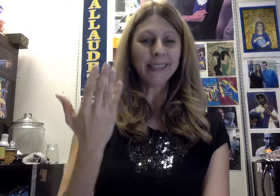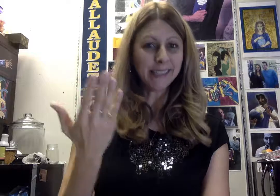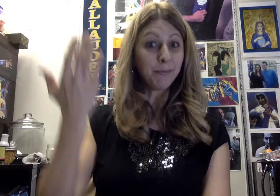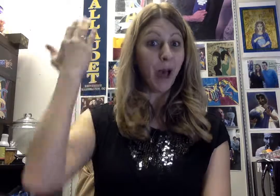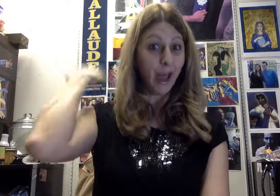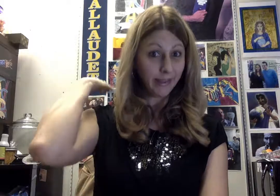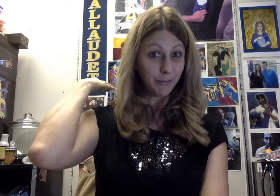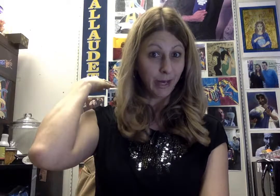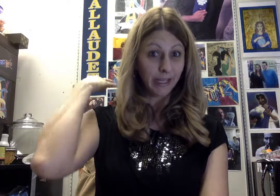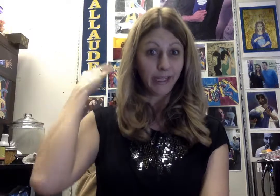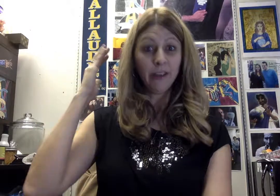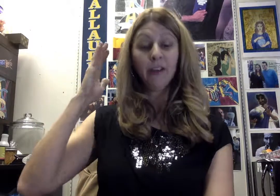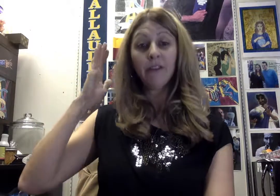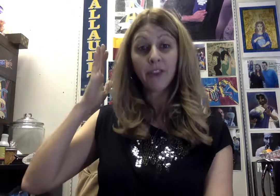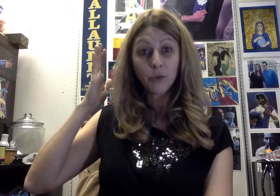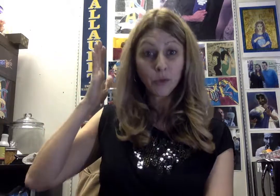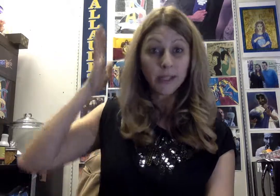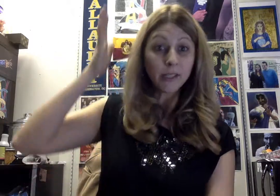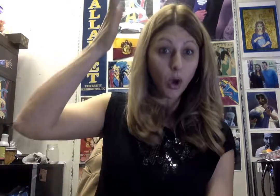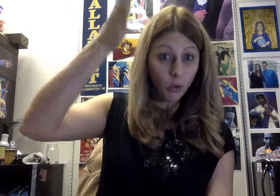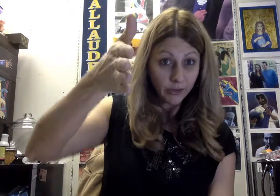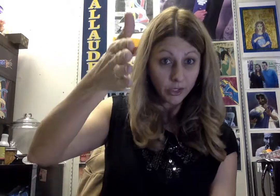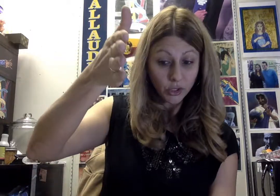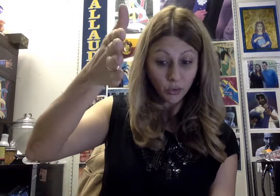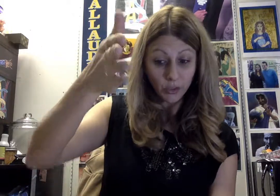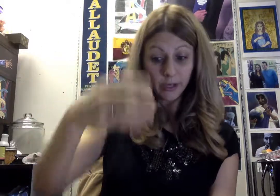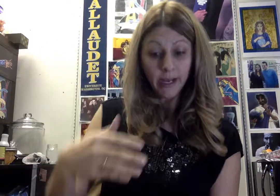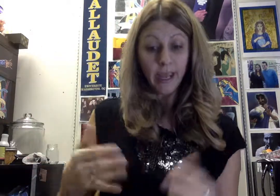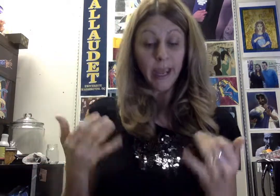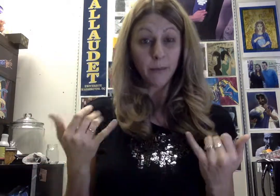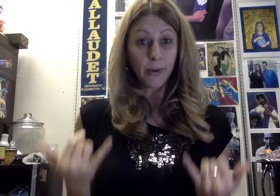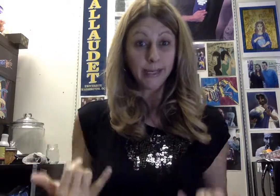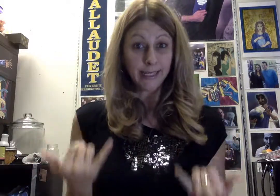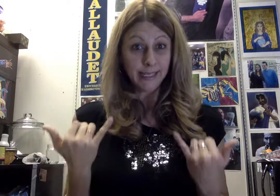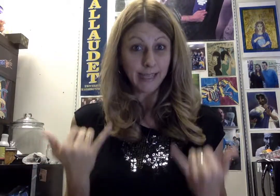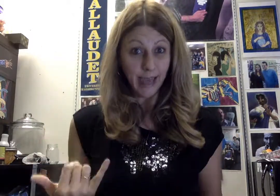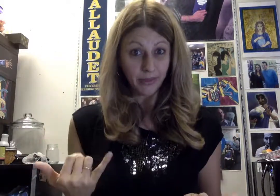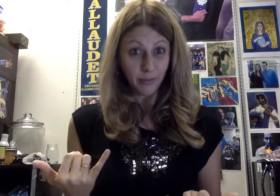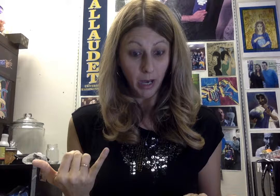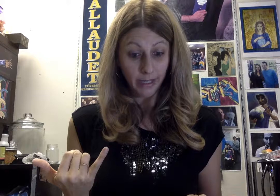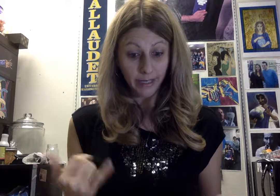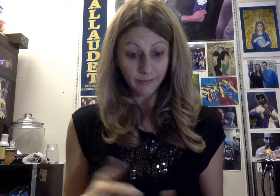Past is behind the body, future is over the shoulder, and present is at the body.